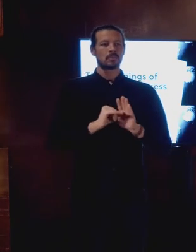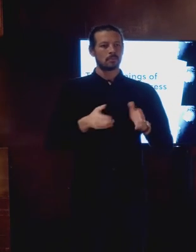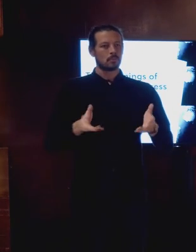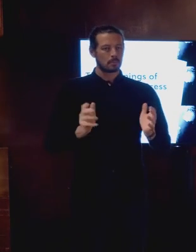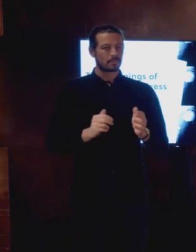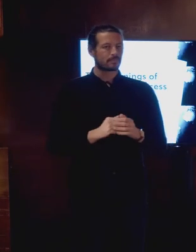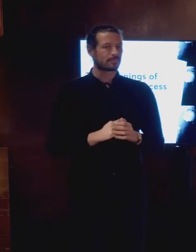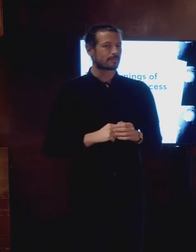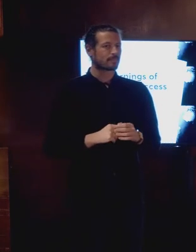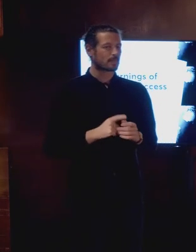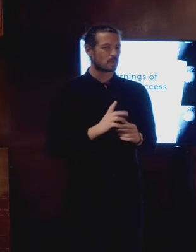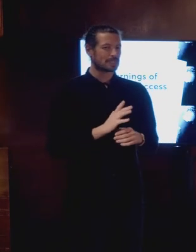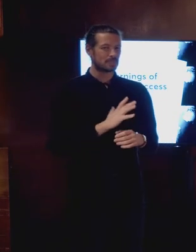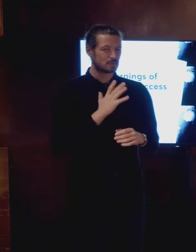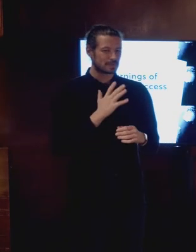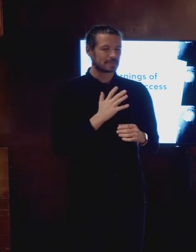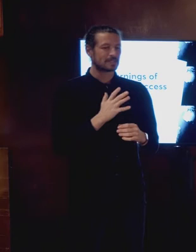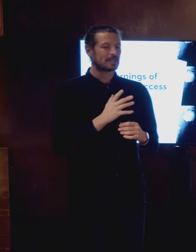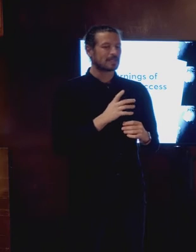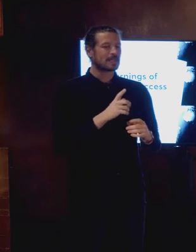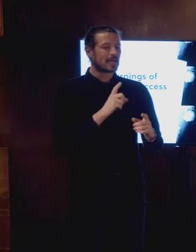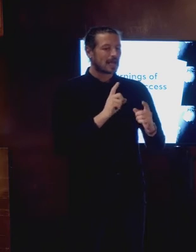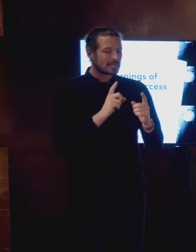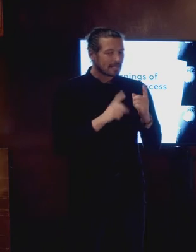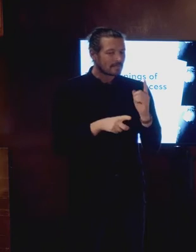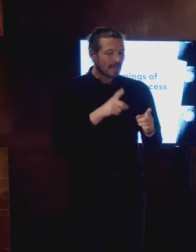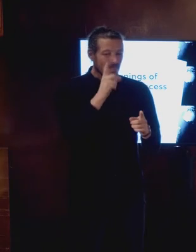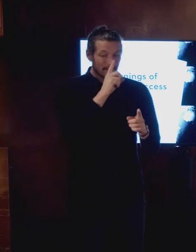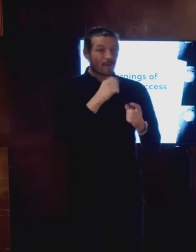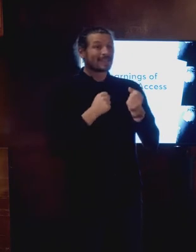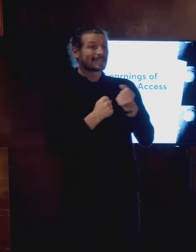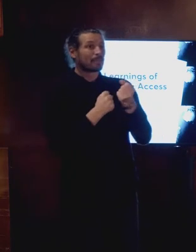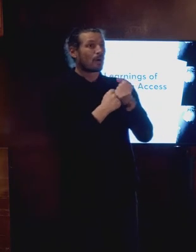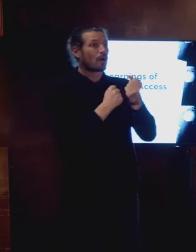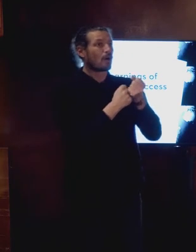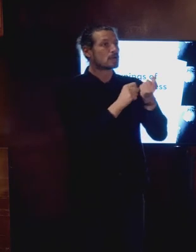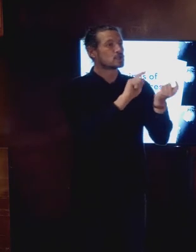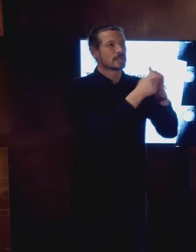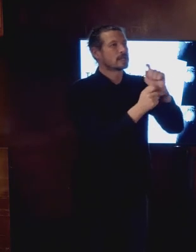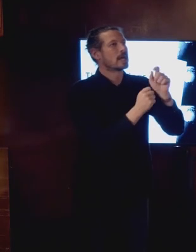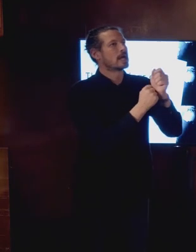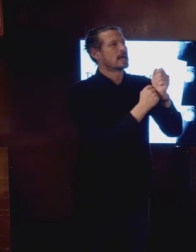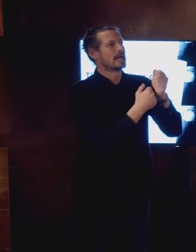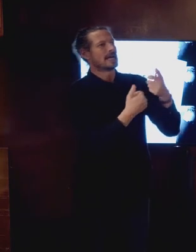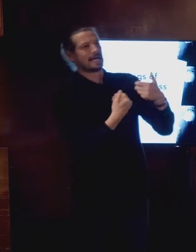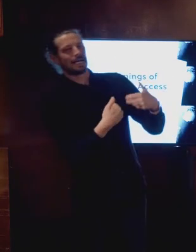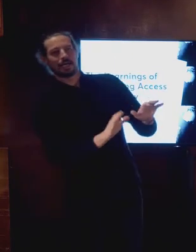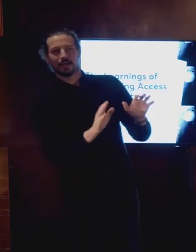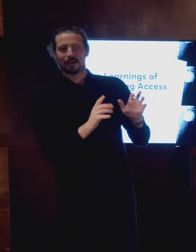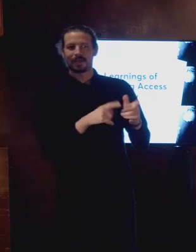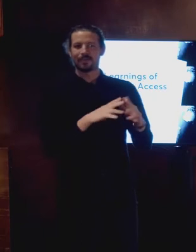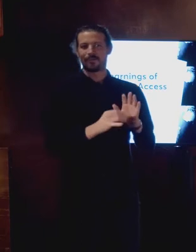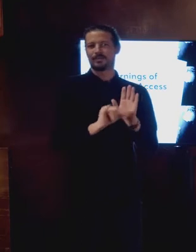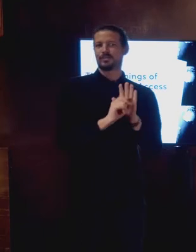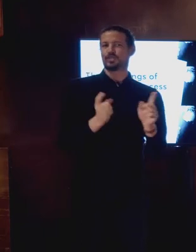just interesting that somehow people don't always come along for the ride with you when you're trying to re-identify yourself as